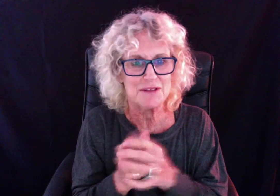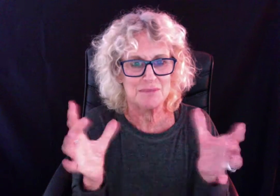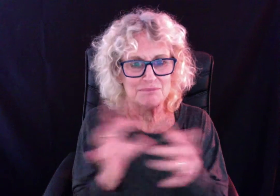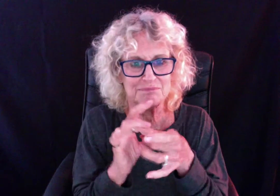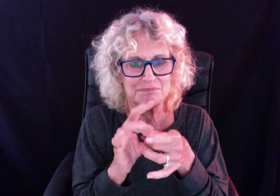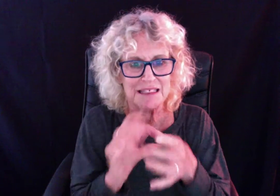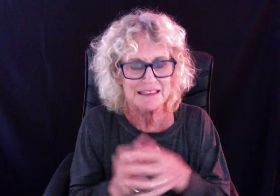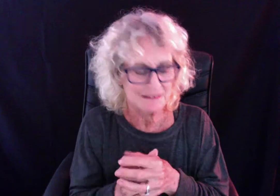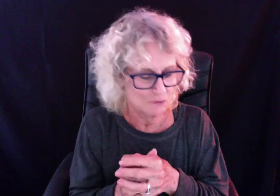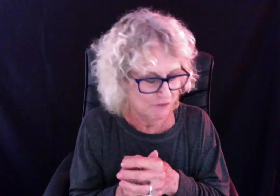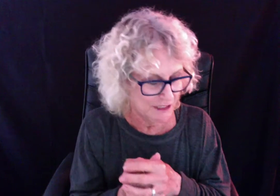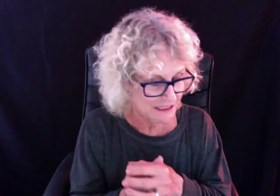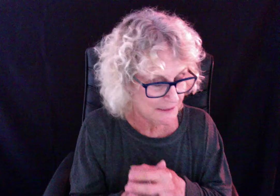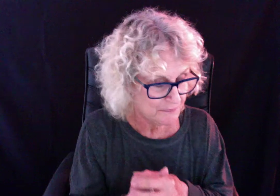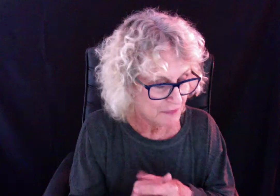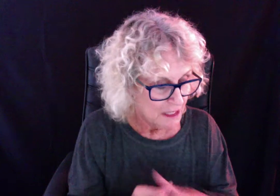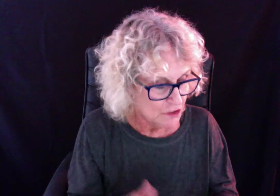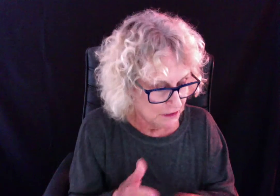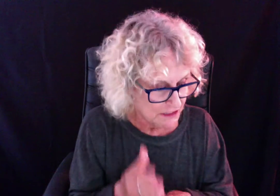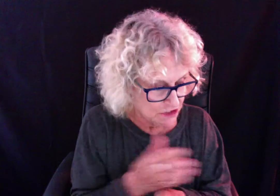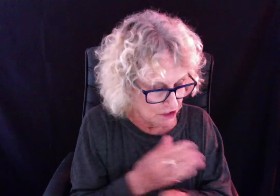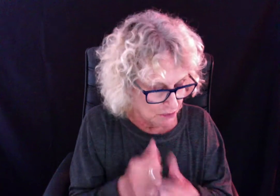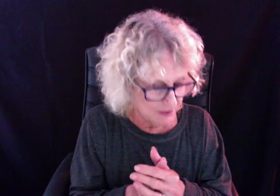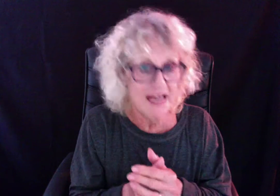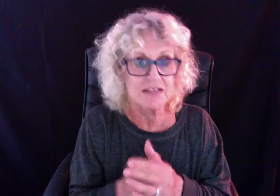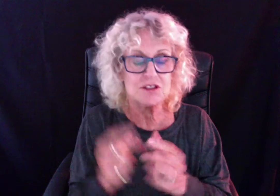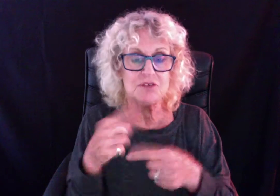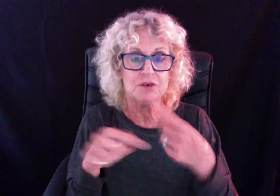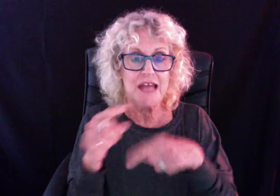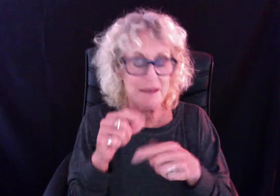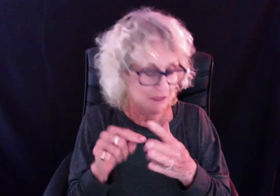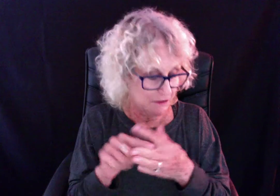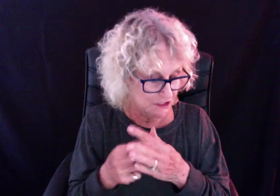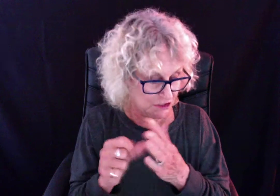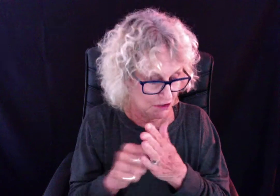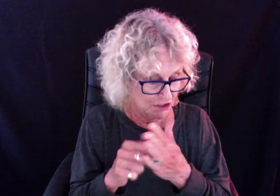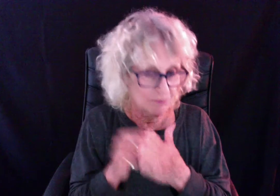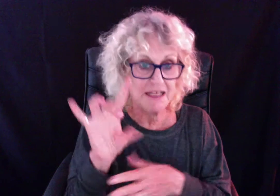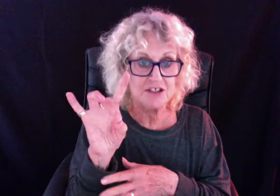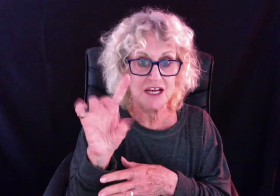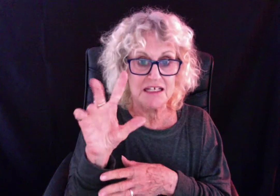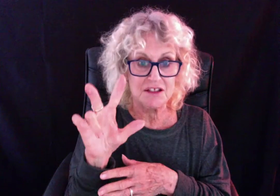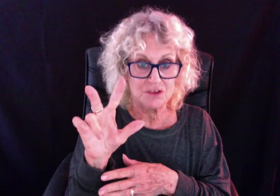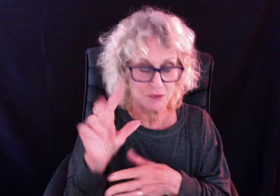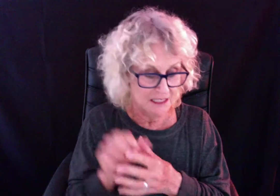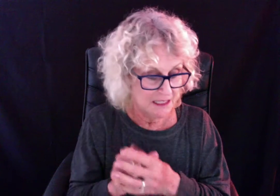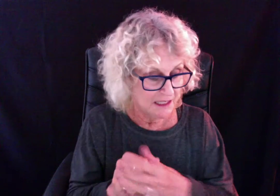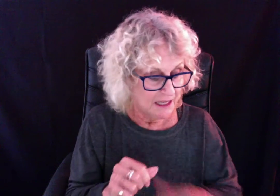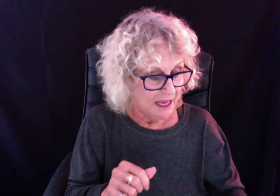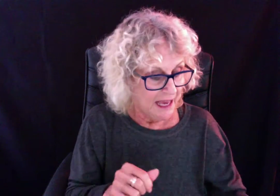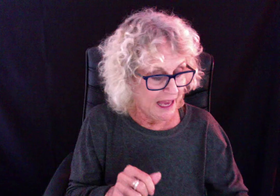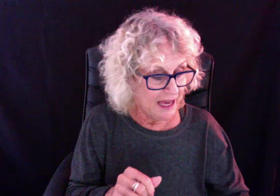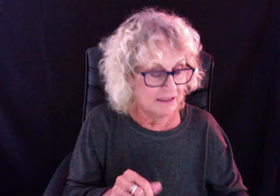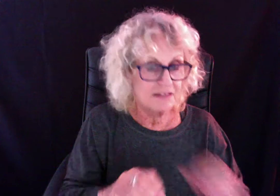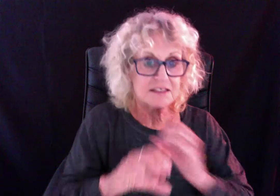some reference. So let's start with that. So the vocabulary starts on page 83. And the